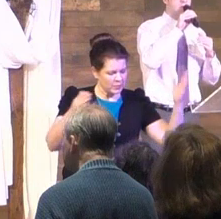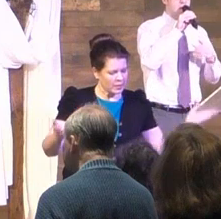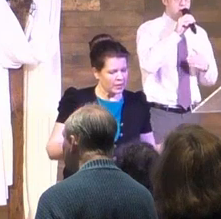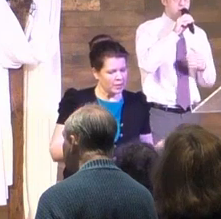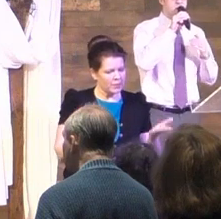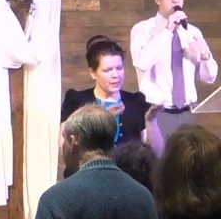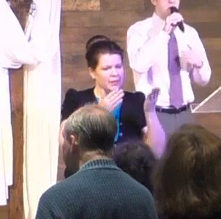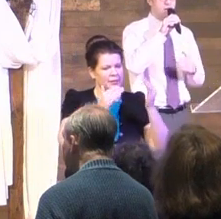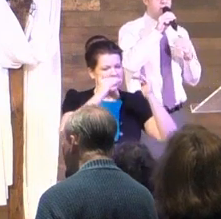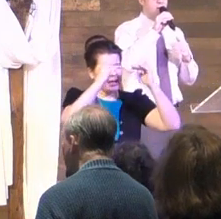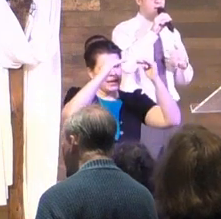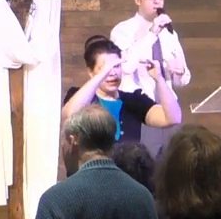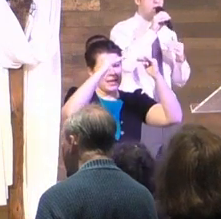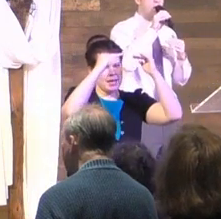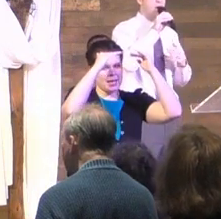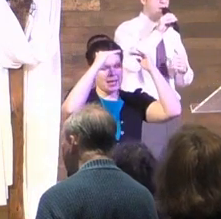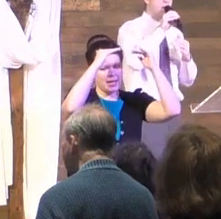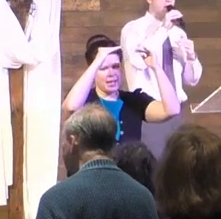name upon